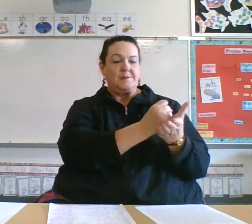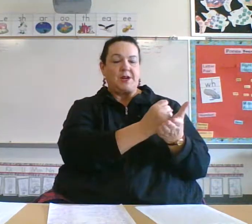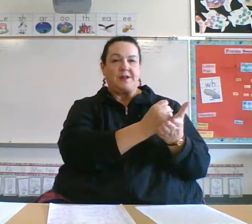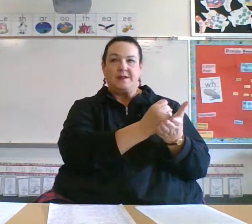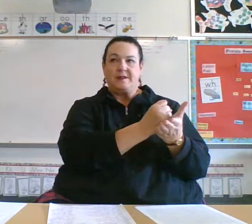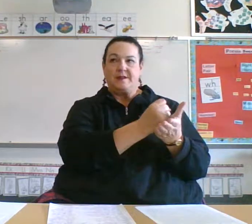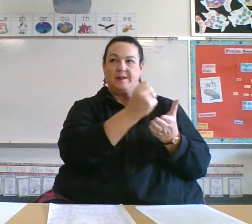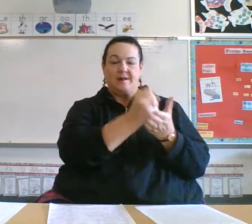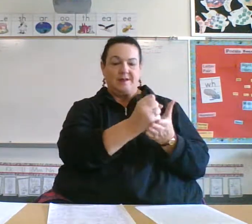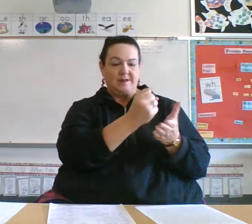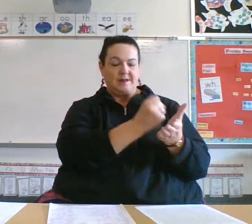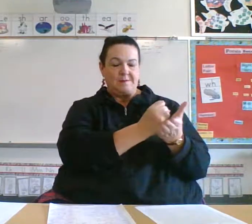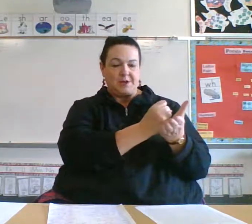Subject. Subject.